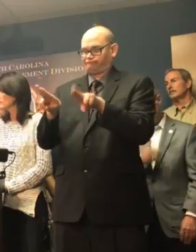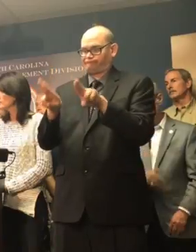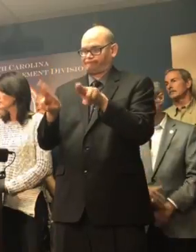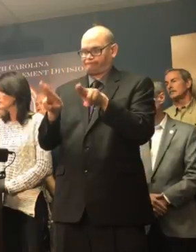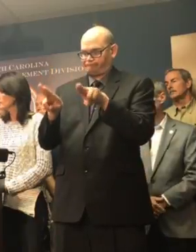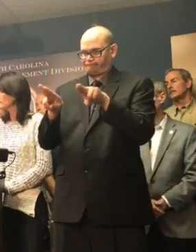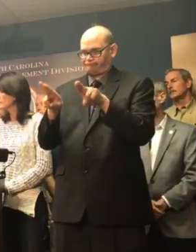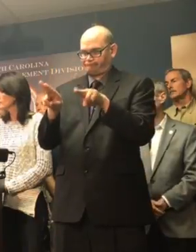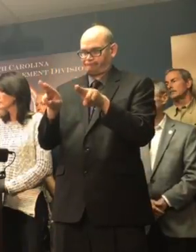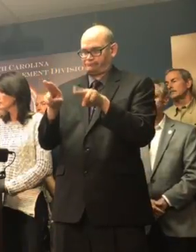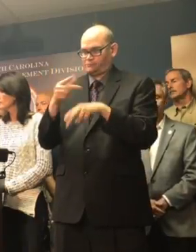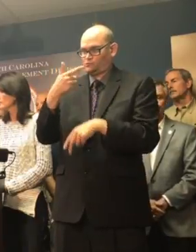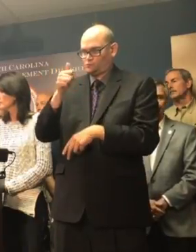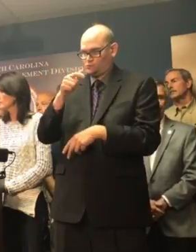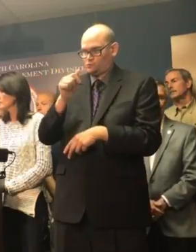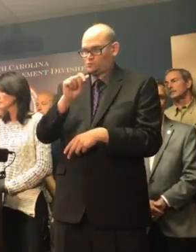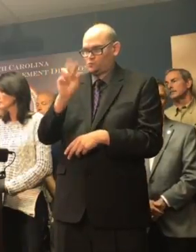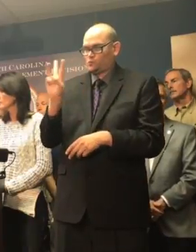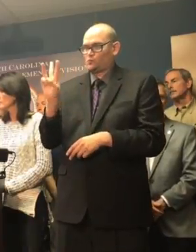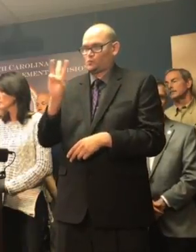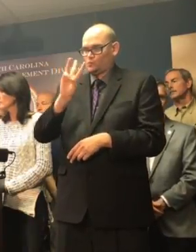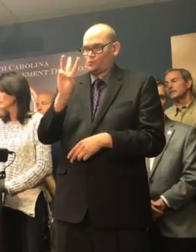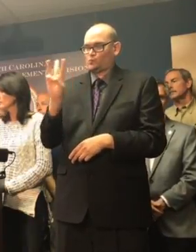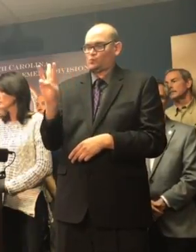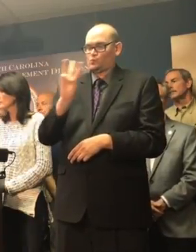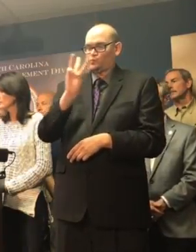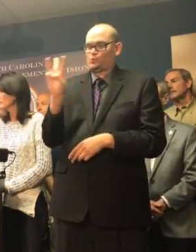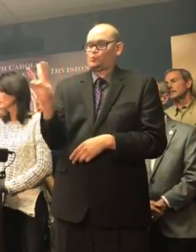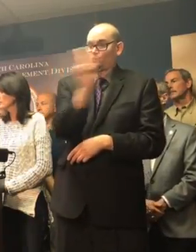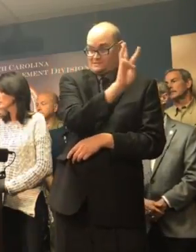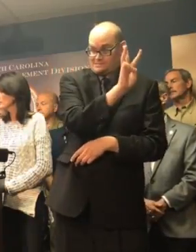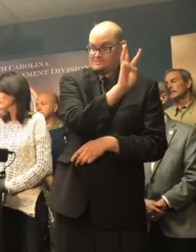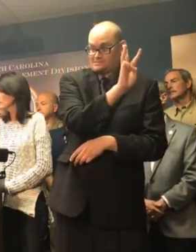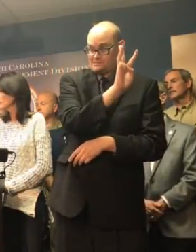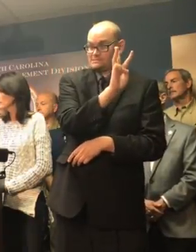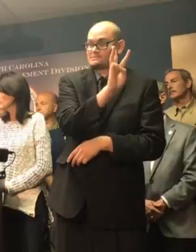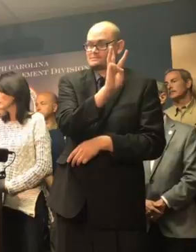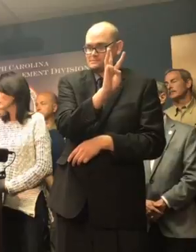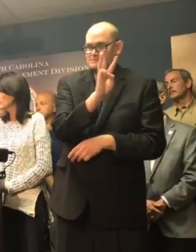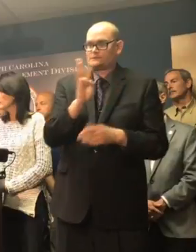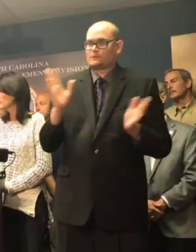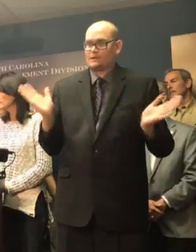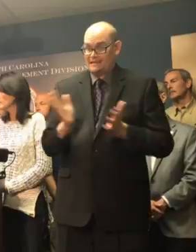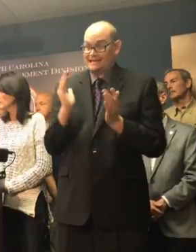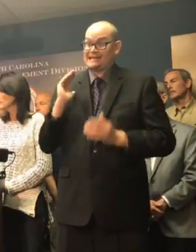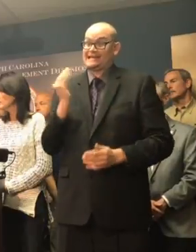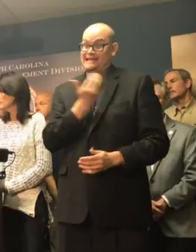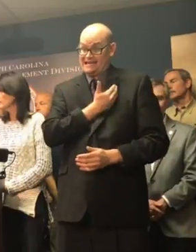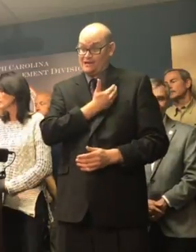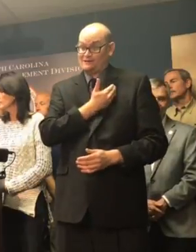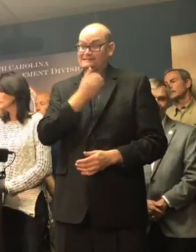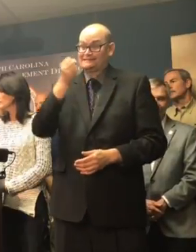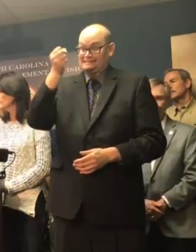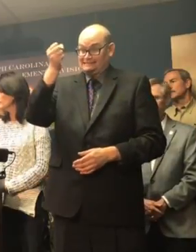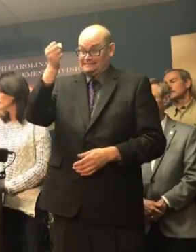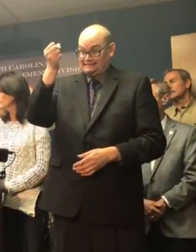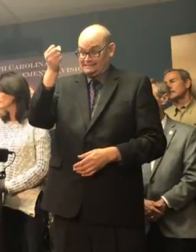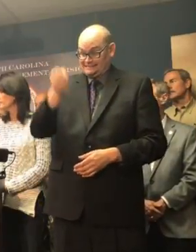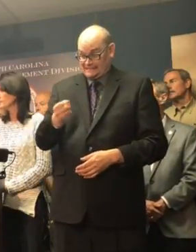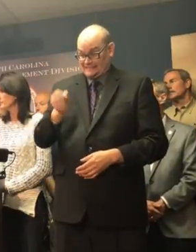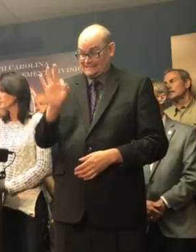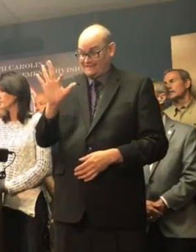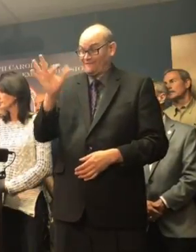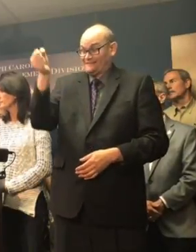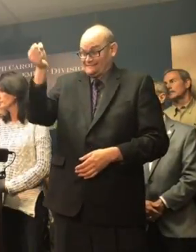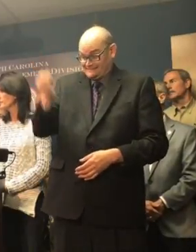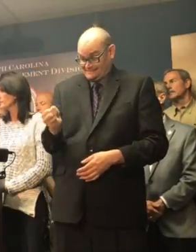evacuate west. Obviously, we will not encourage our residents to evacuate south on I-95. We've seen some